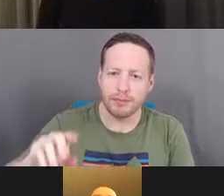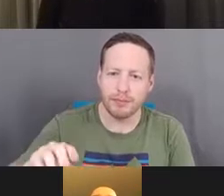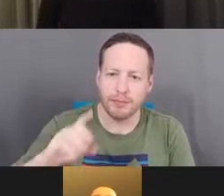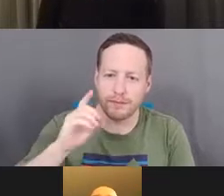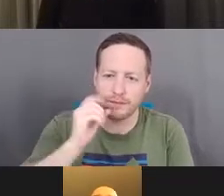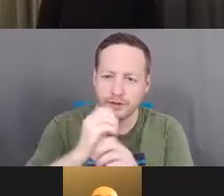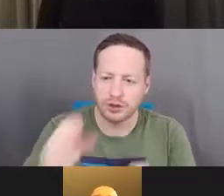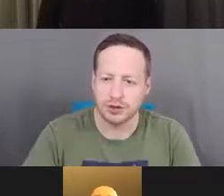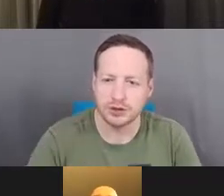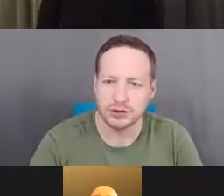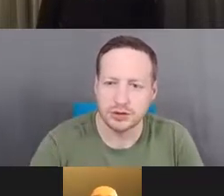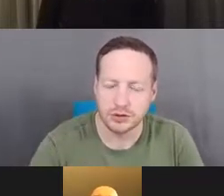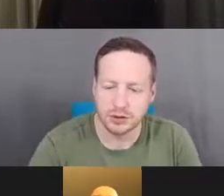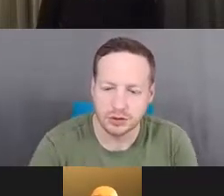just quickly.